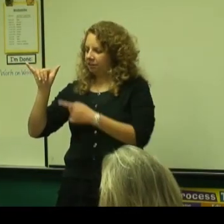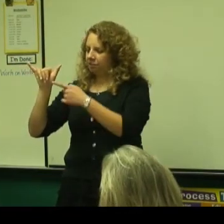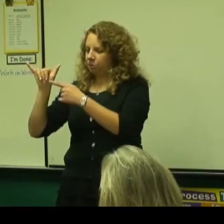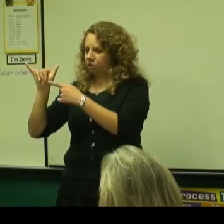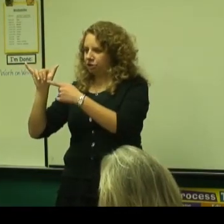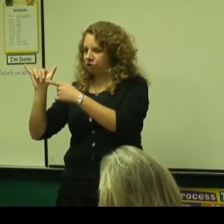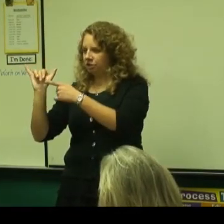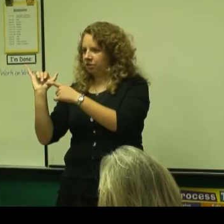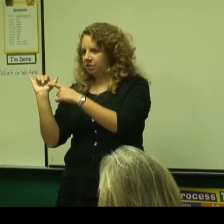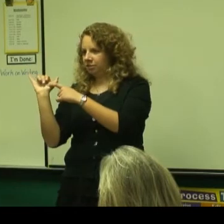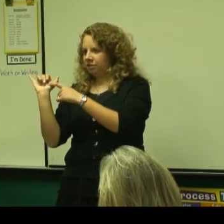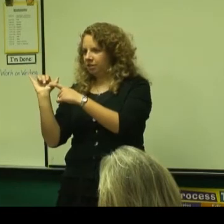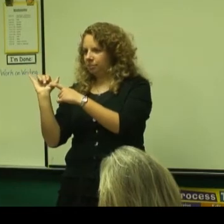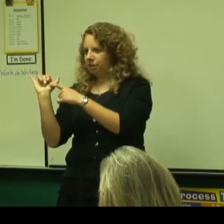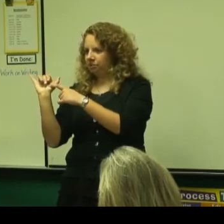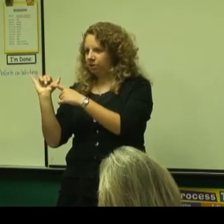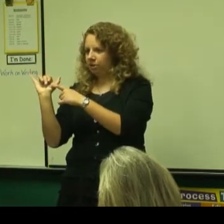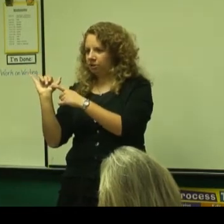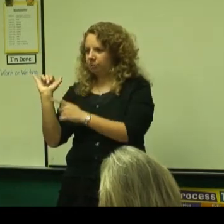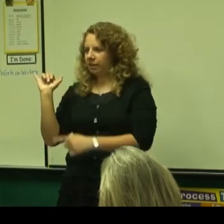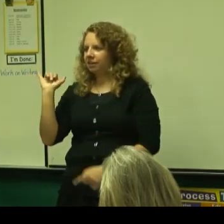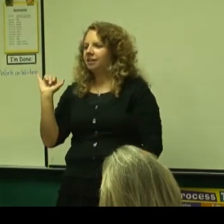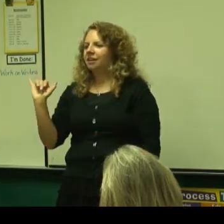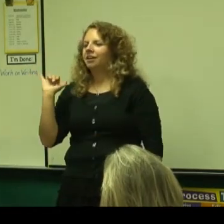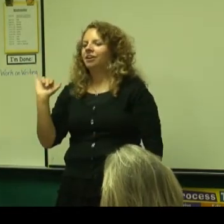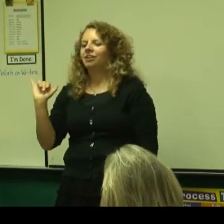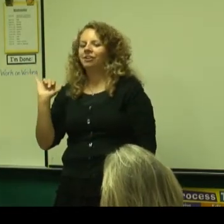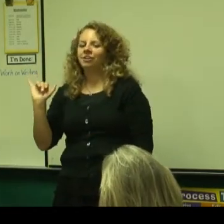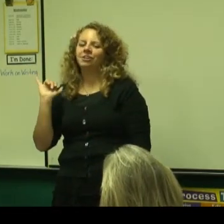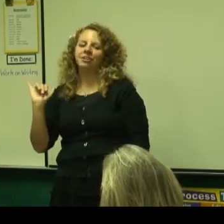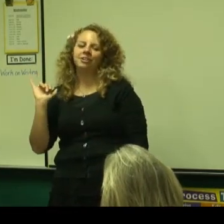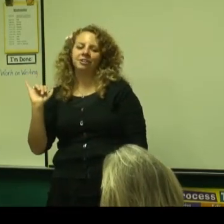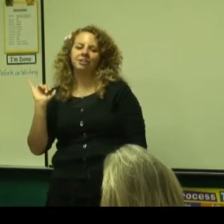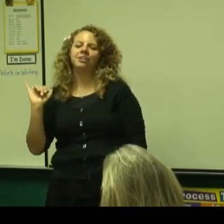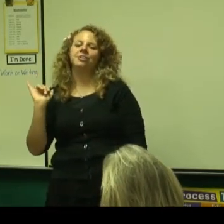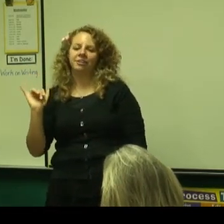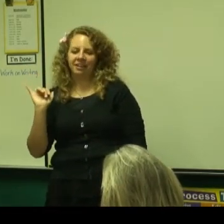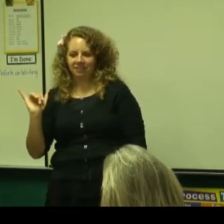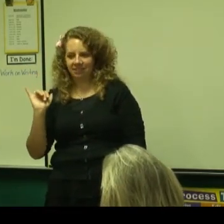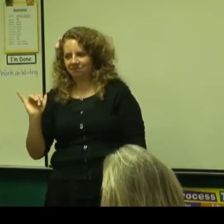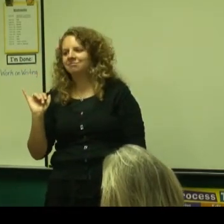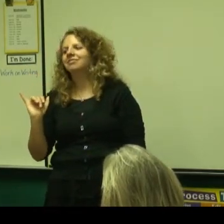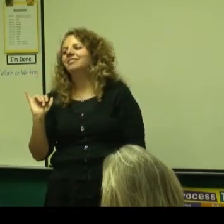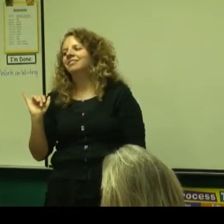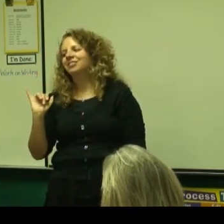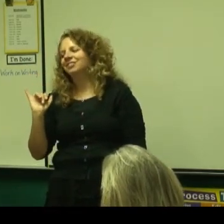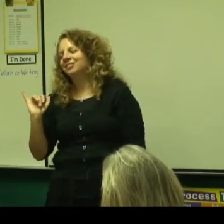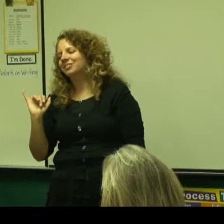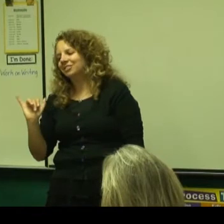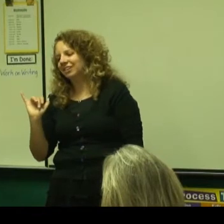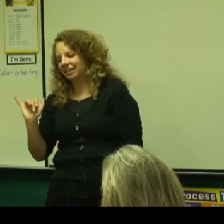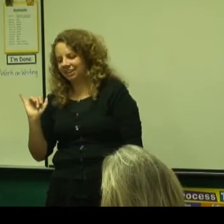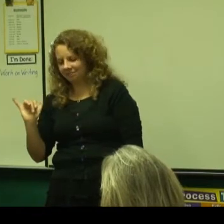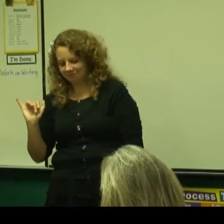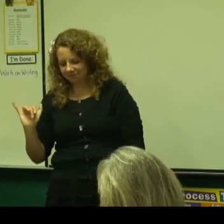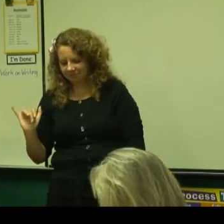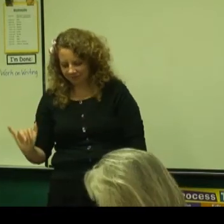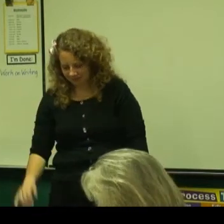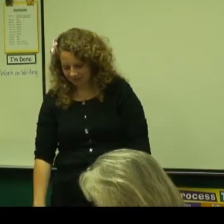of push that part forward a little bit. Oh, I see. Oh, I get